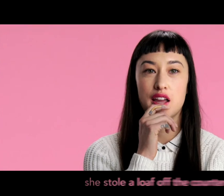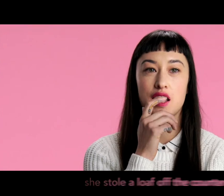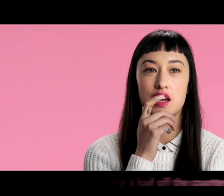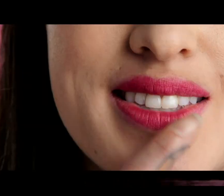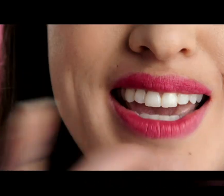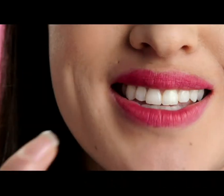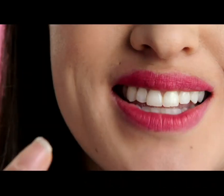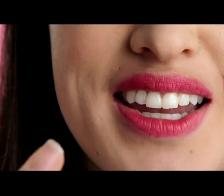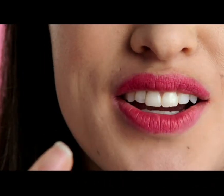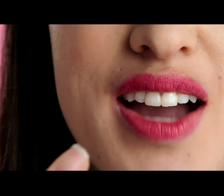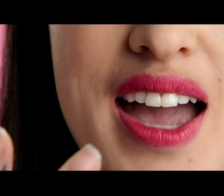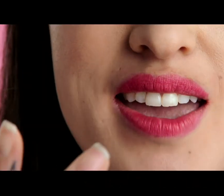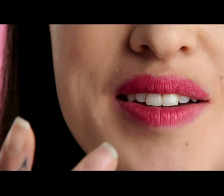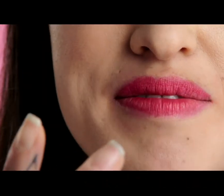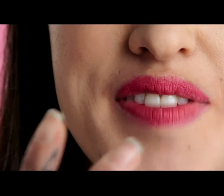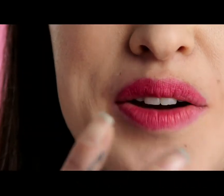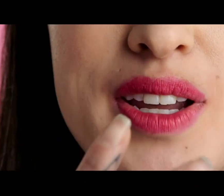of the counter.